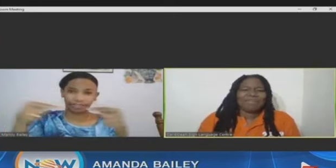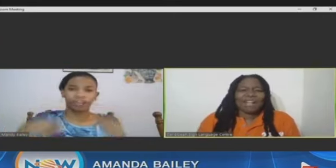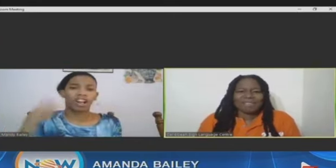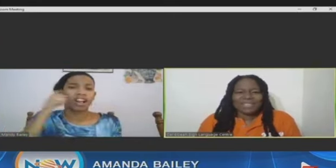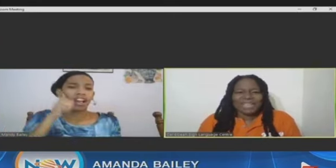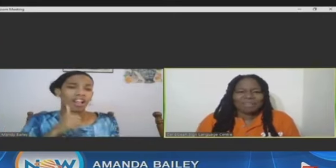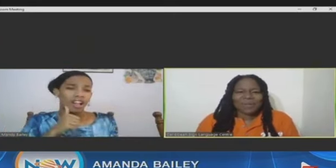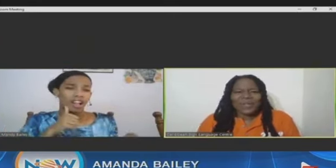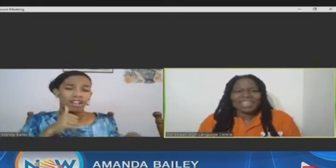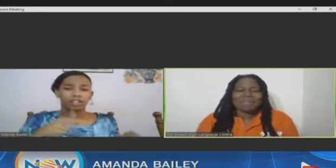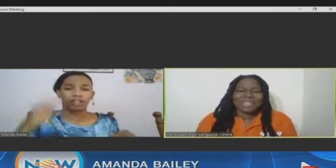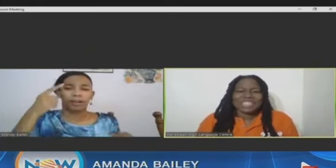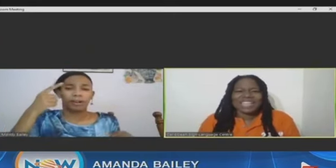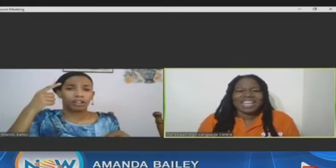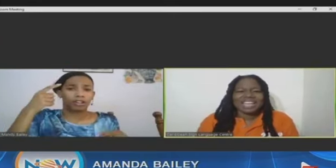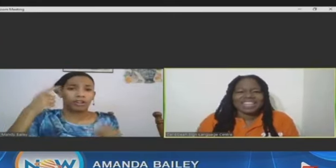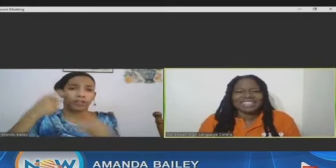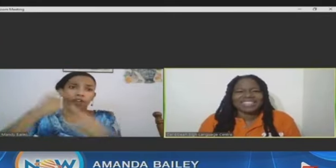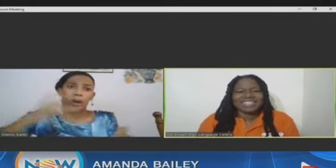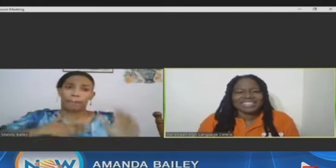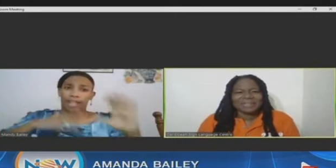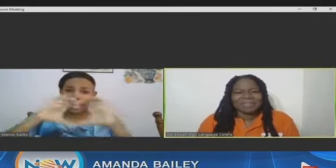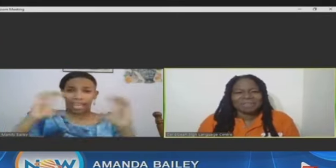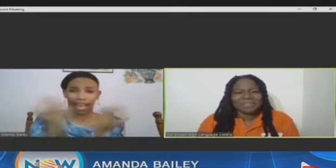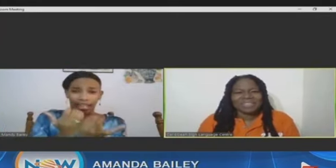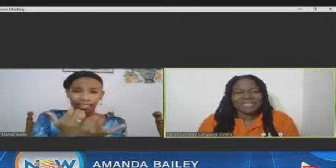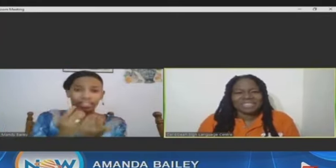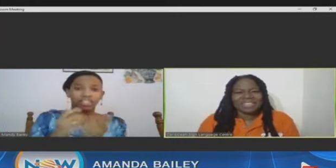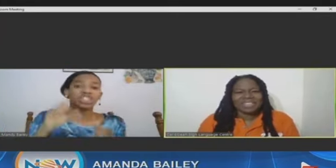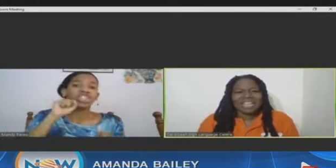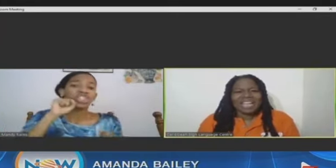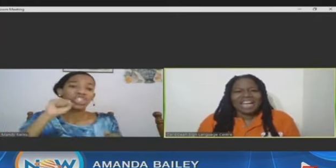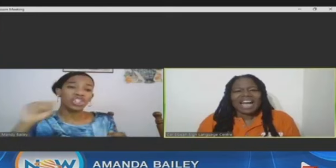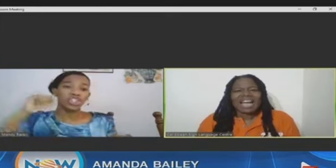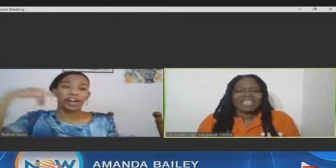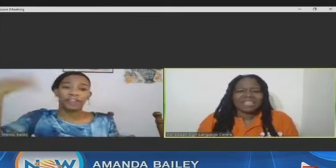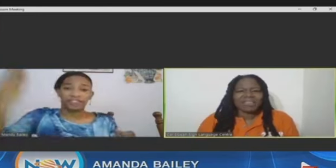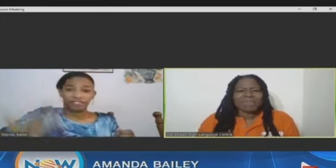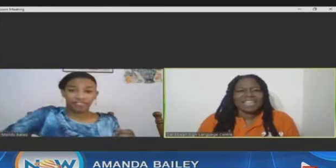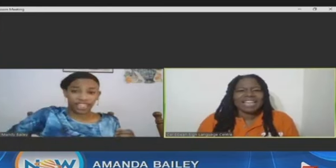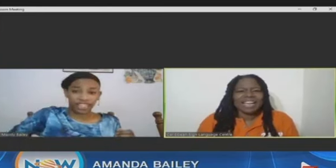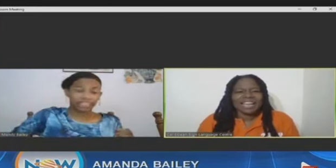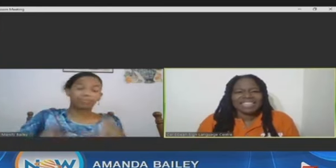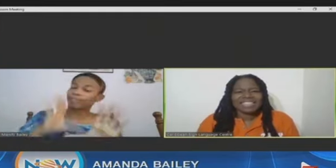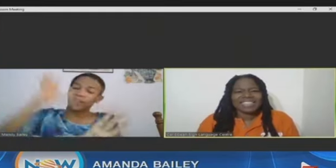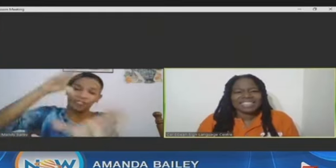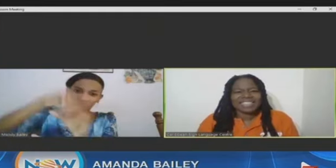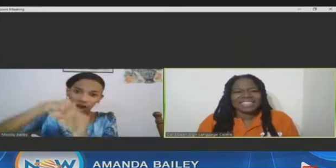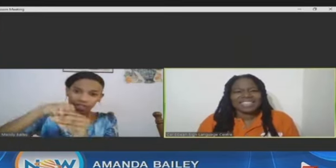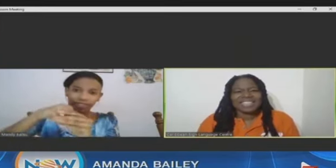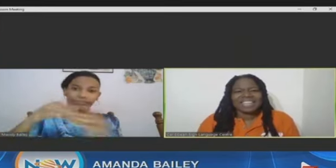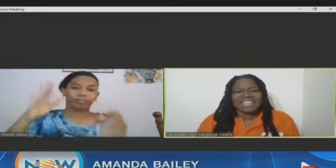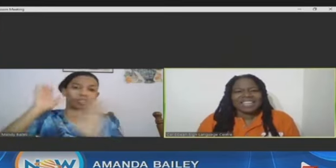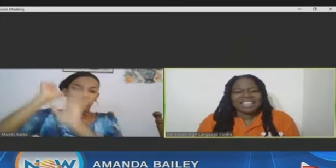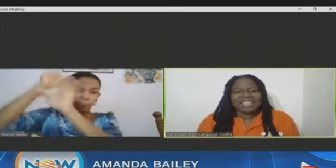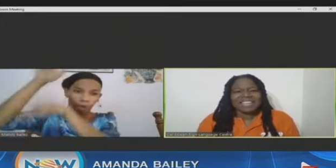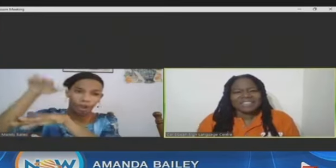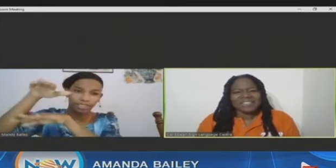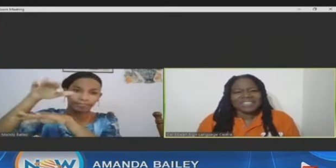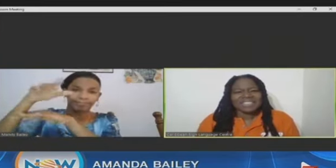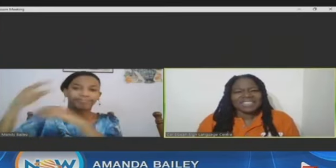I'm involved in netball competitions, and girls from my class,